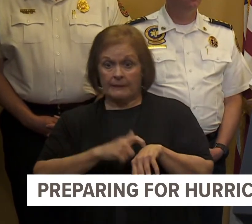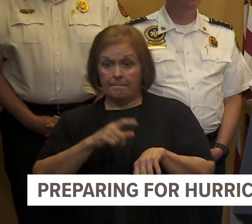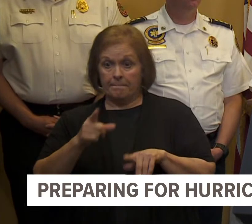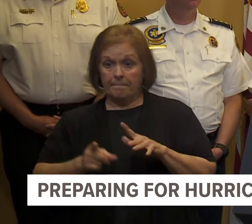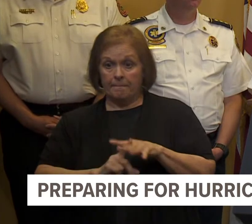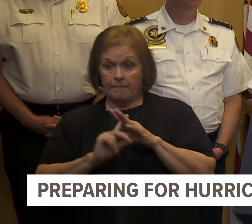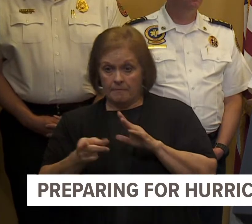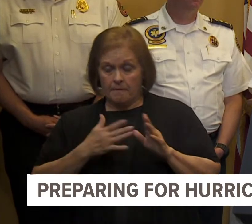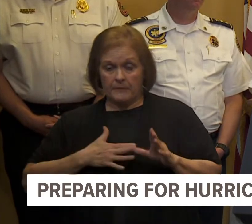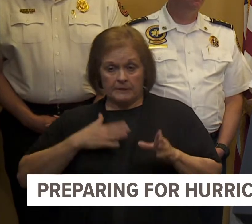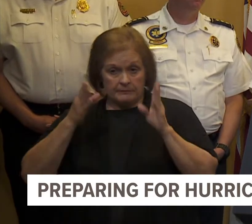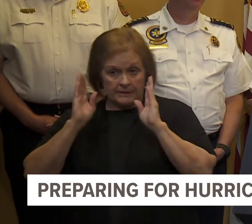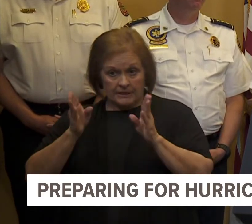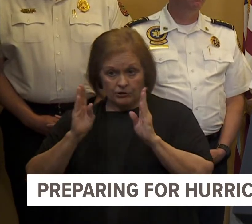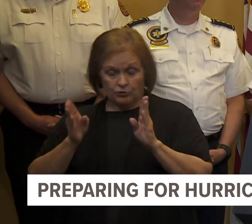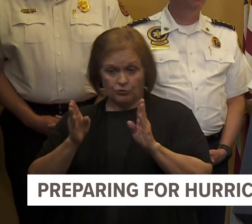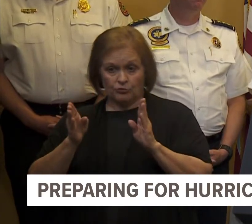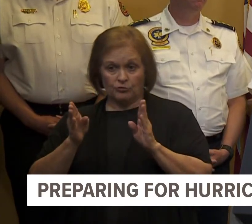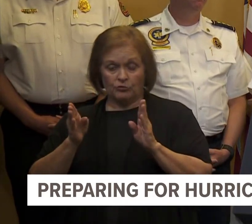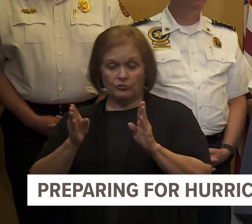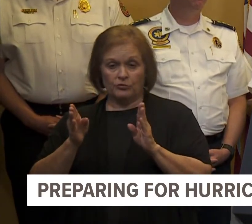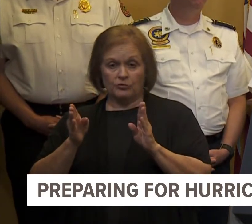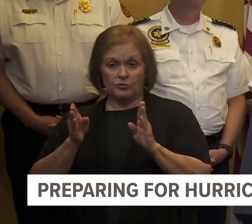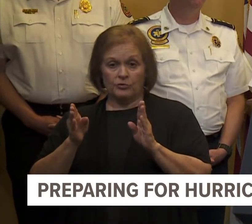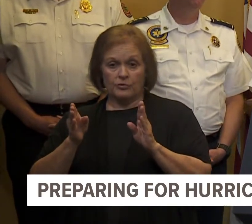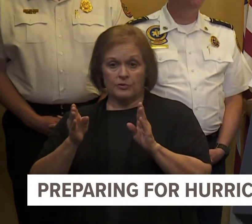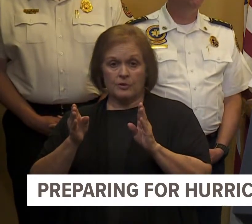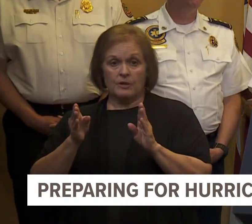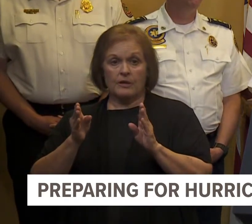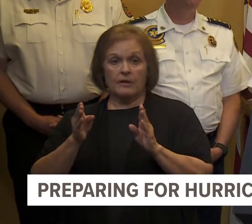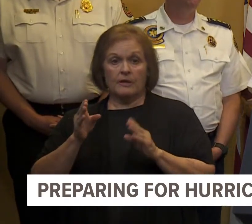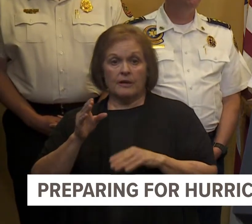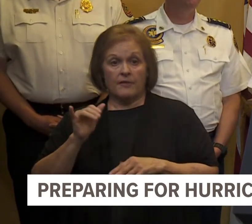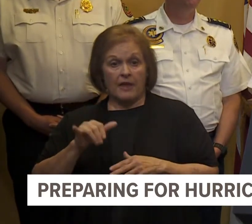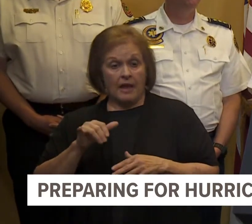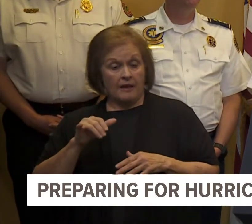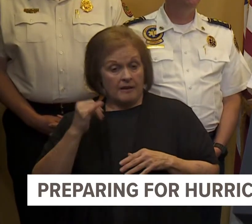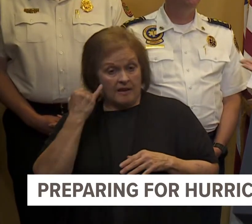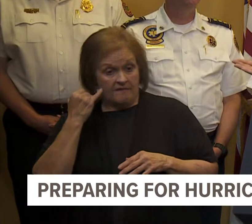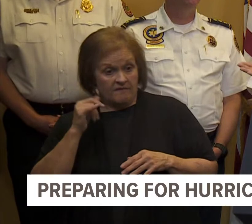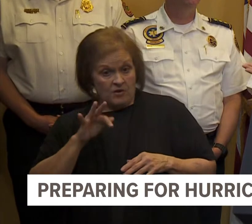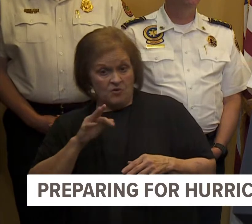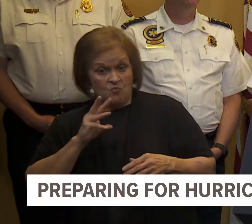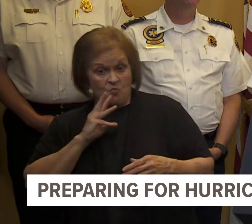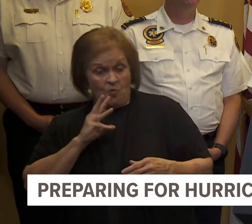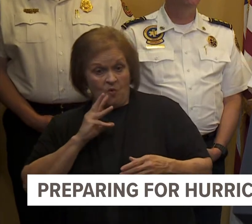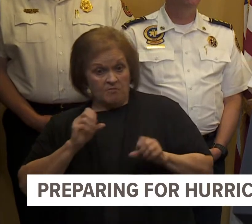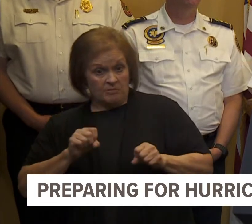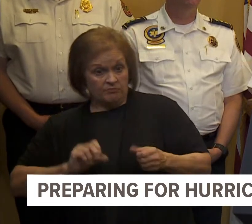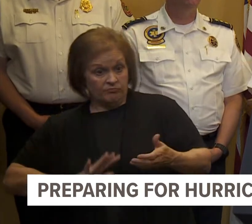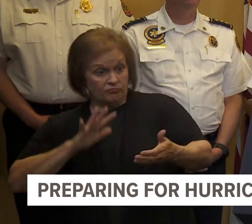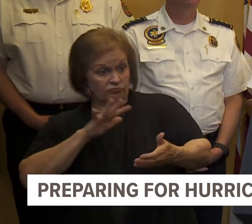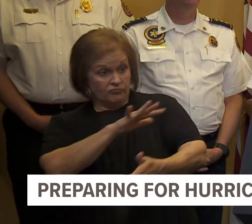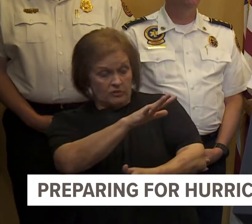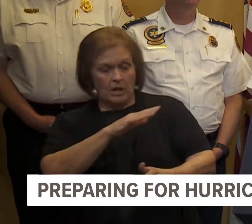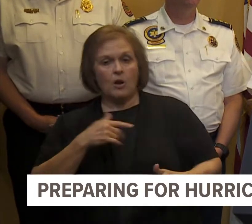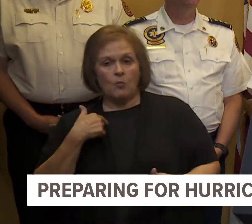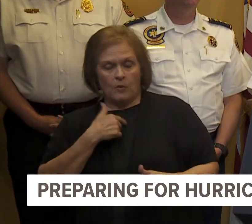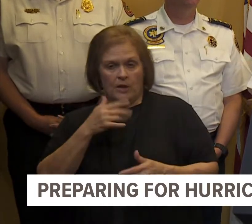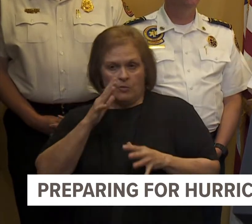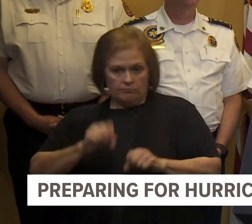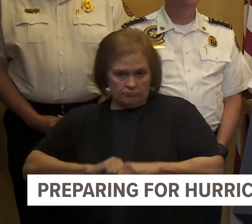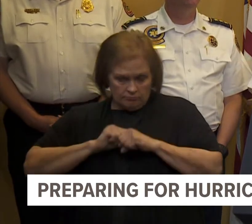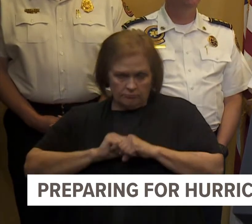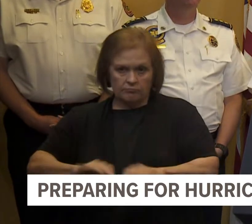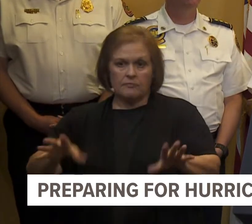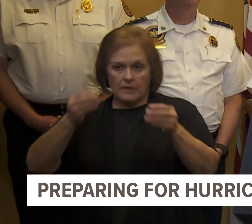that advice. If the system is projected to overtop, the National Weather Service will put out a storm surge warning